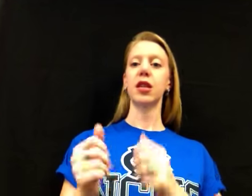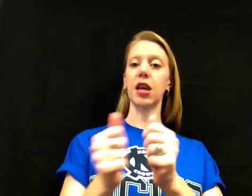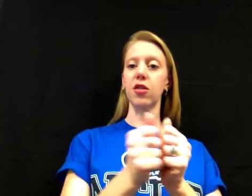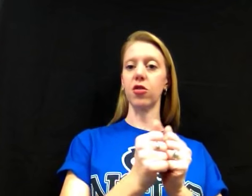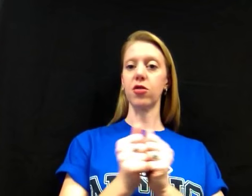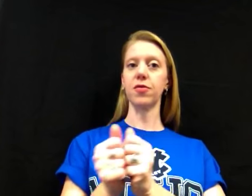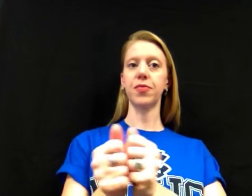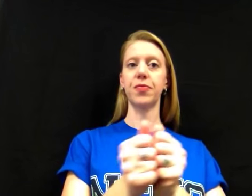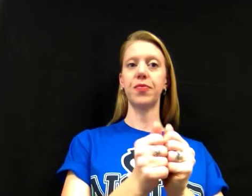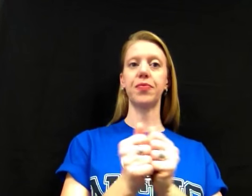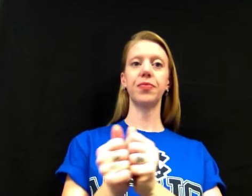Together.